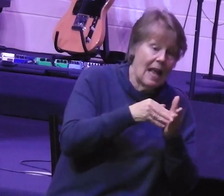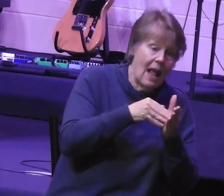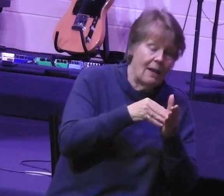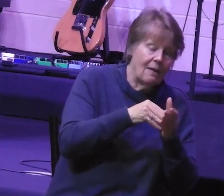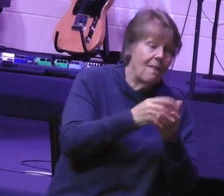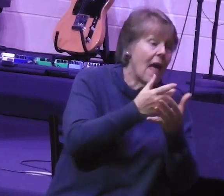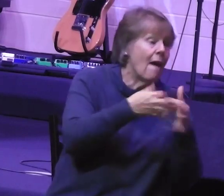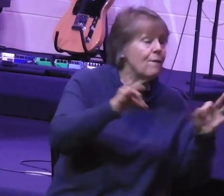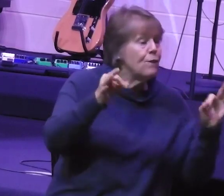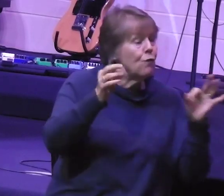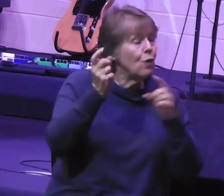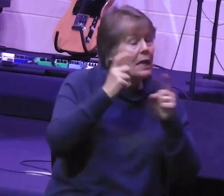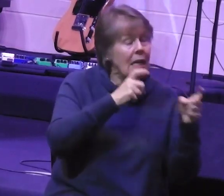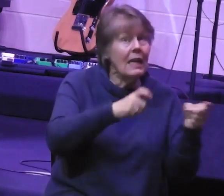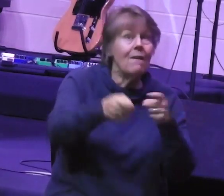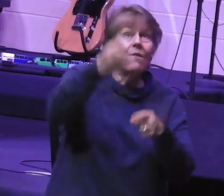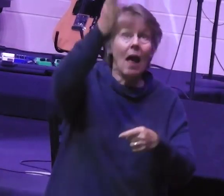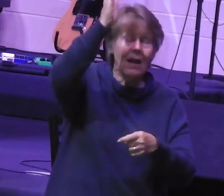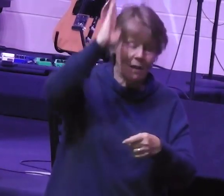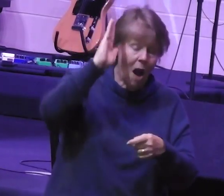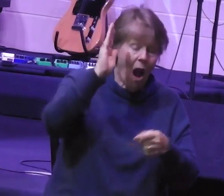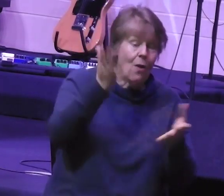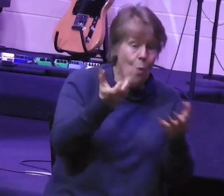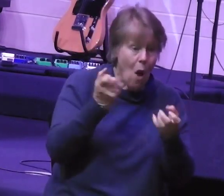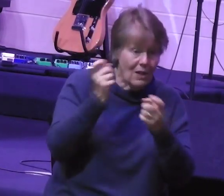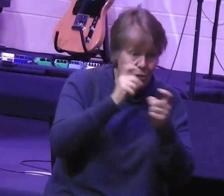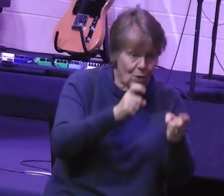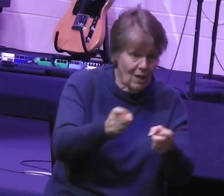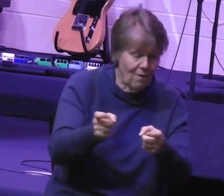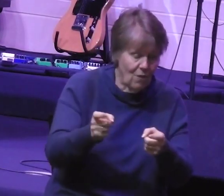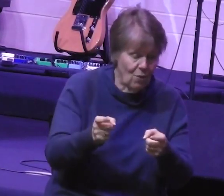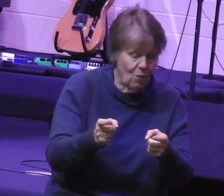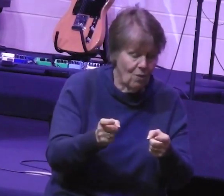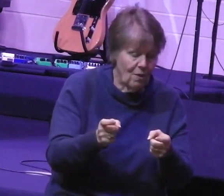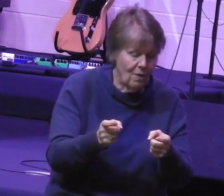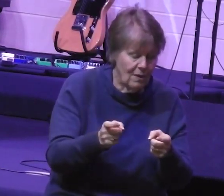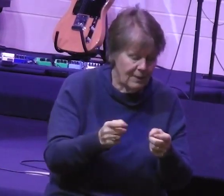is giving? Would you pray with me?